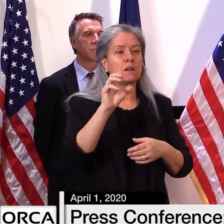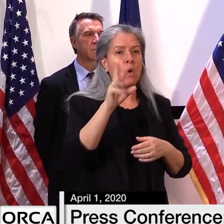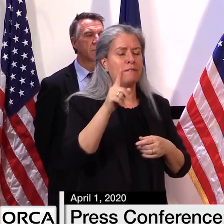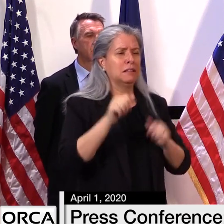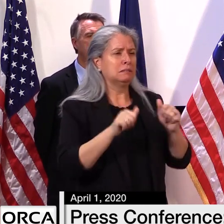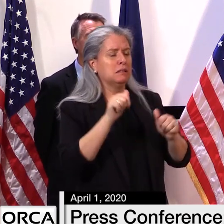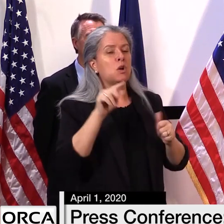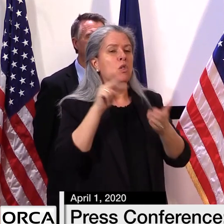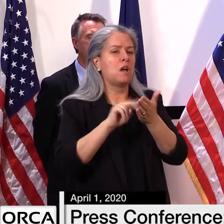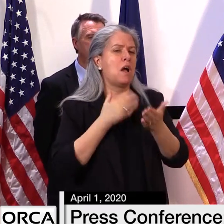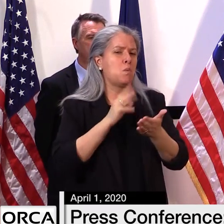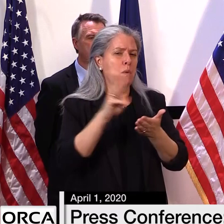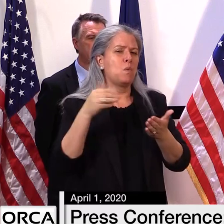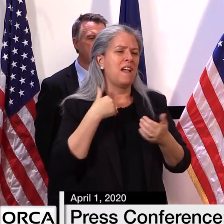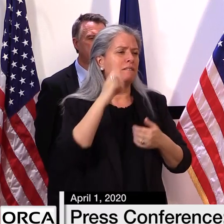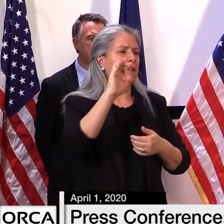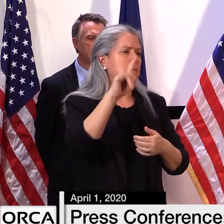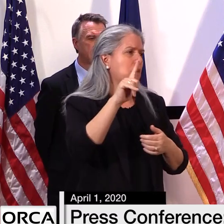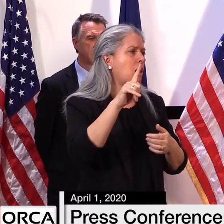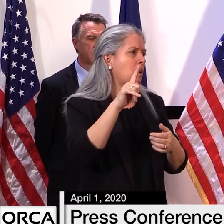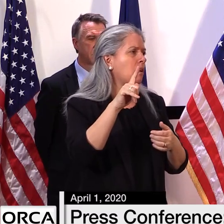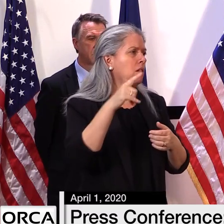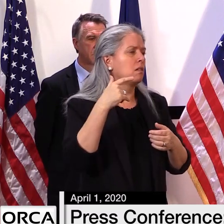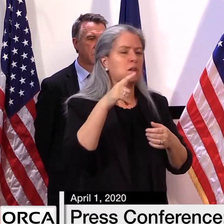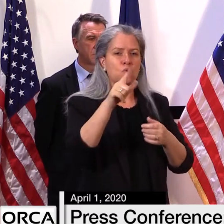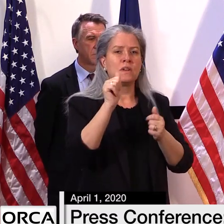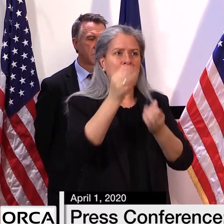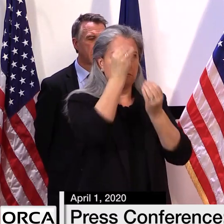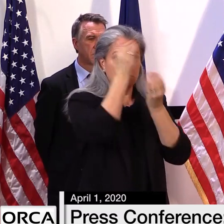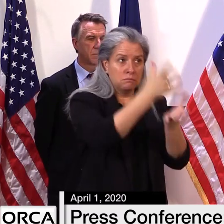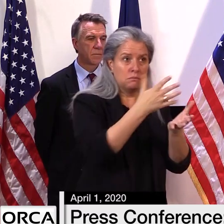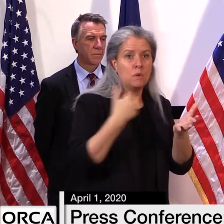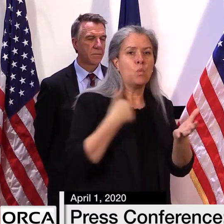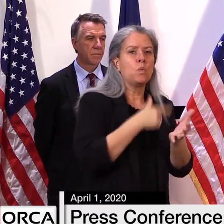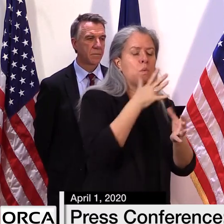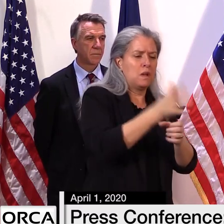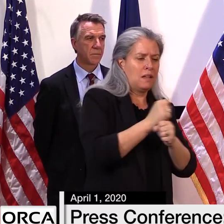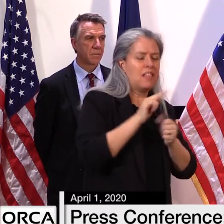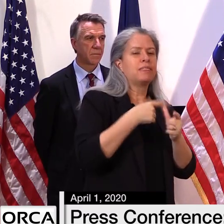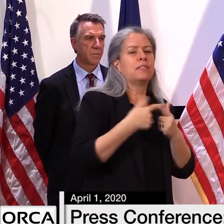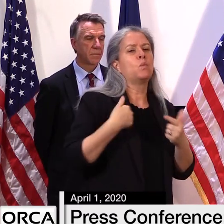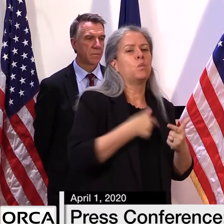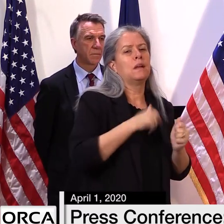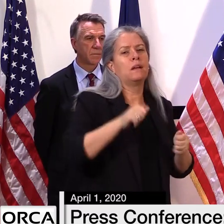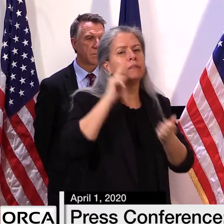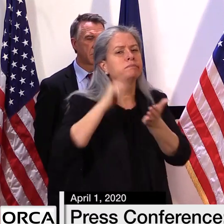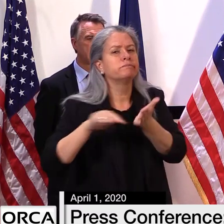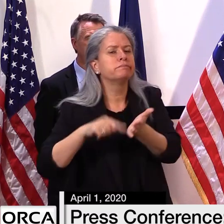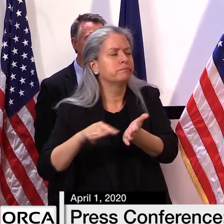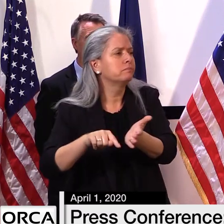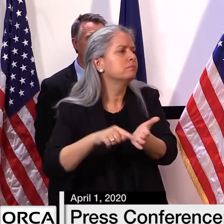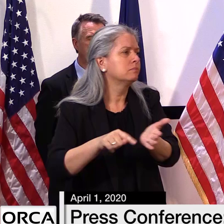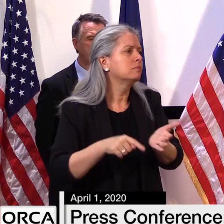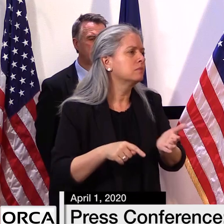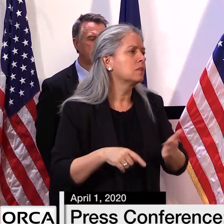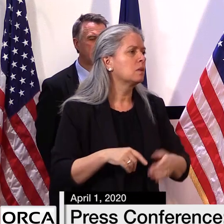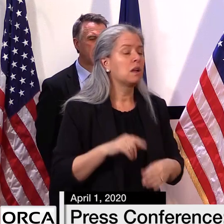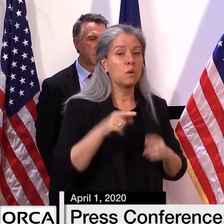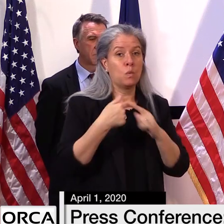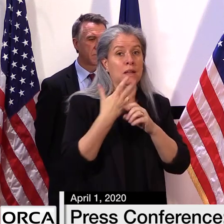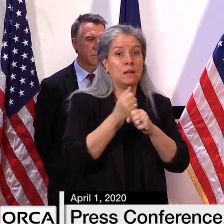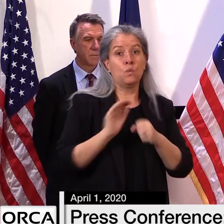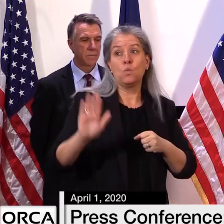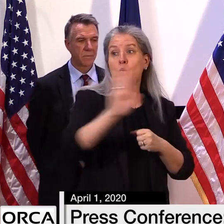our website. We have an email where we can take that information from folks. And as the input comes